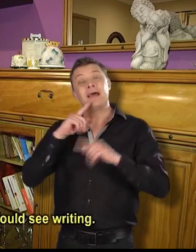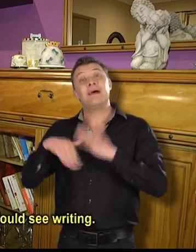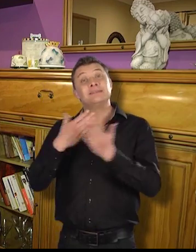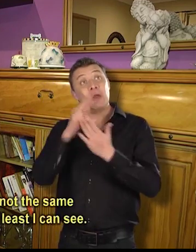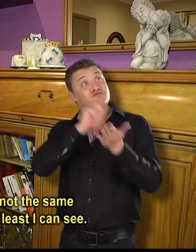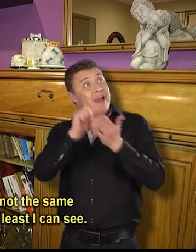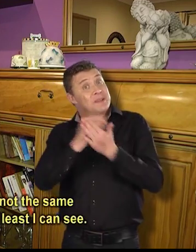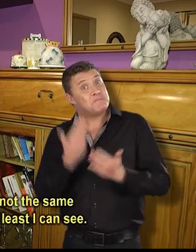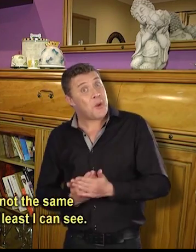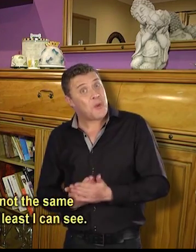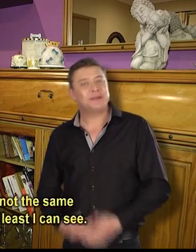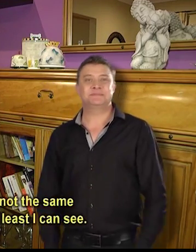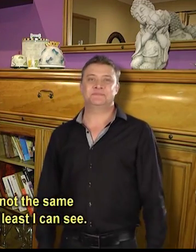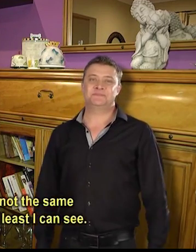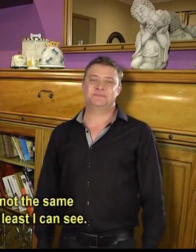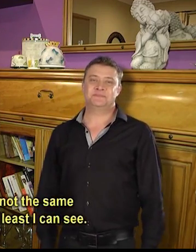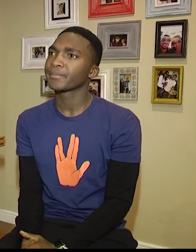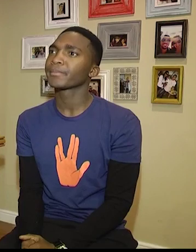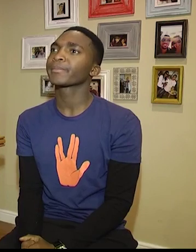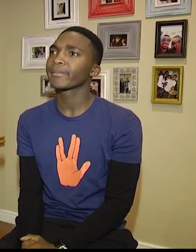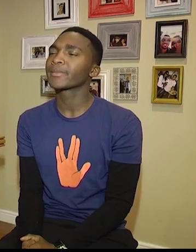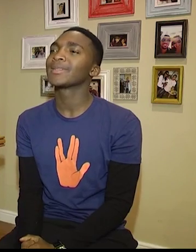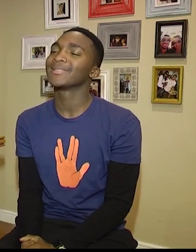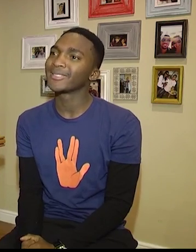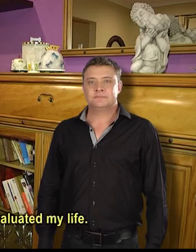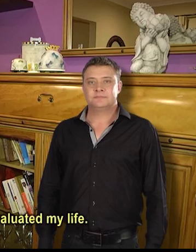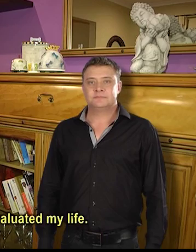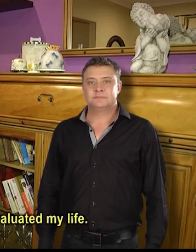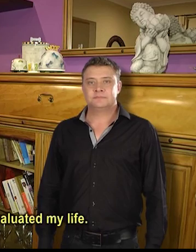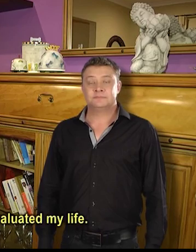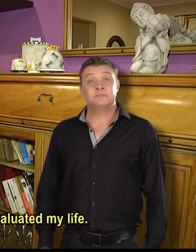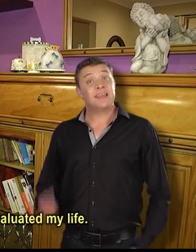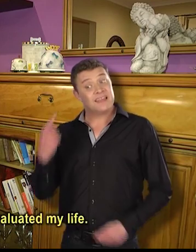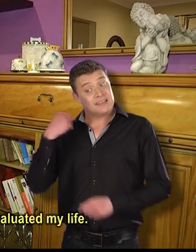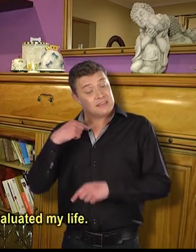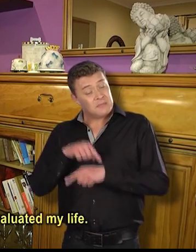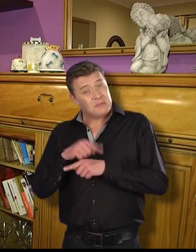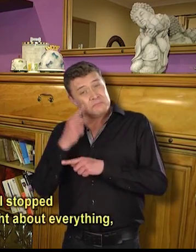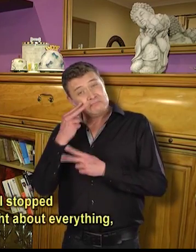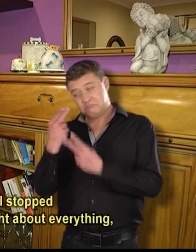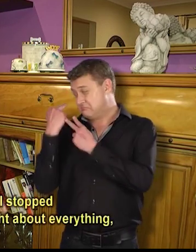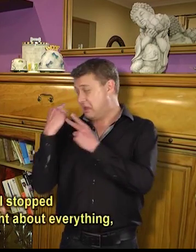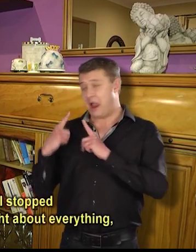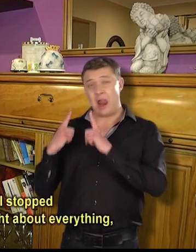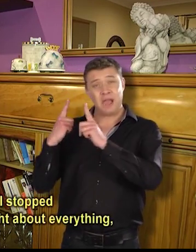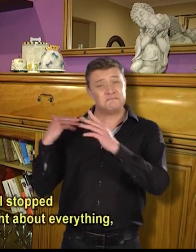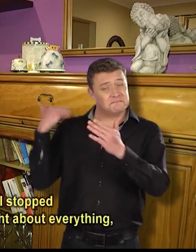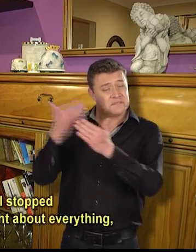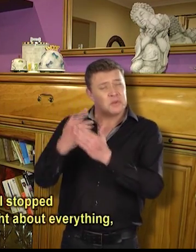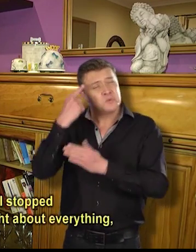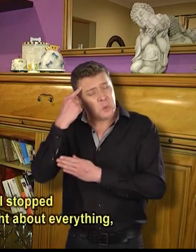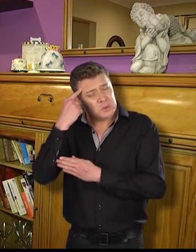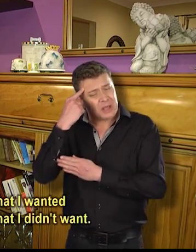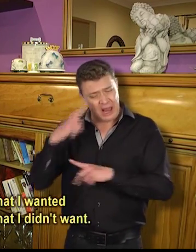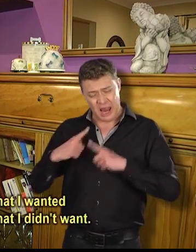the writing and everything, but it's not the same, but at least I could see. At that time, I reevaluated life. I stopped and I thought